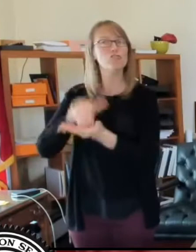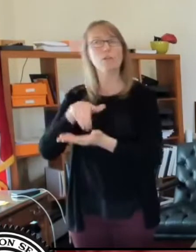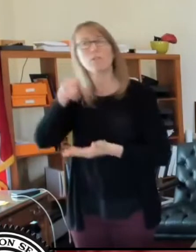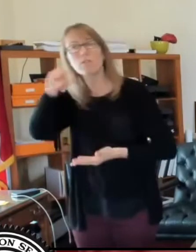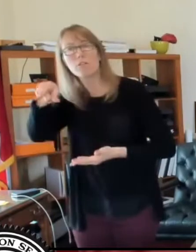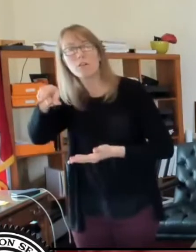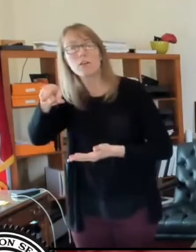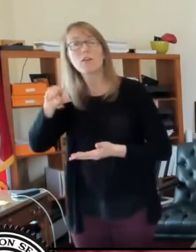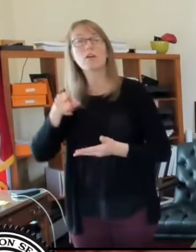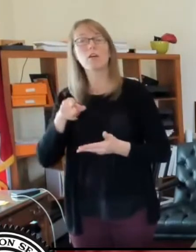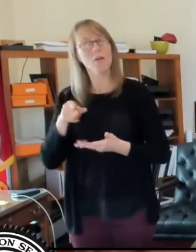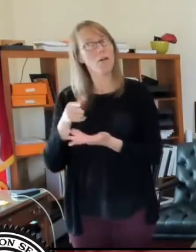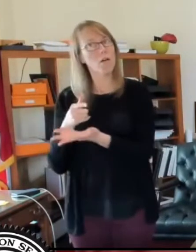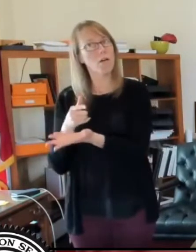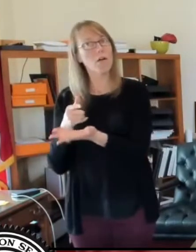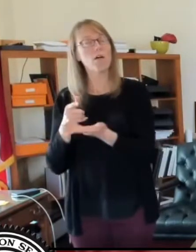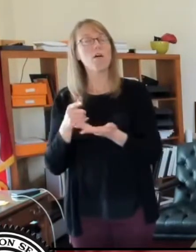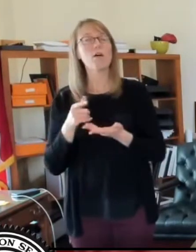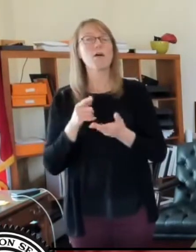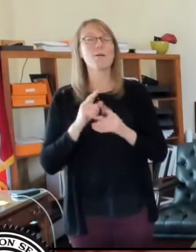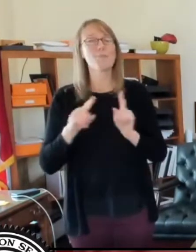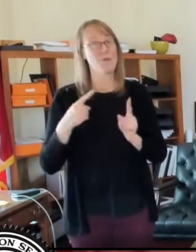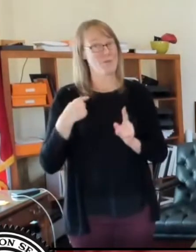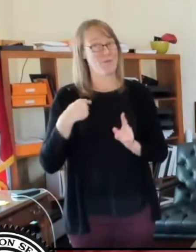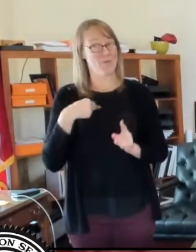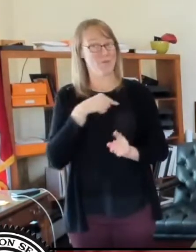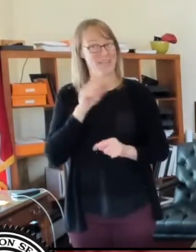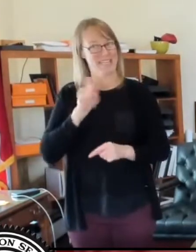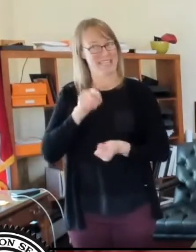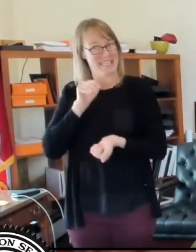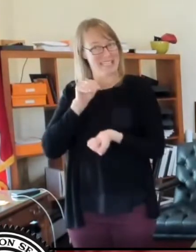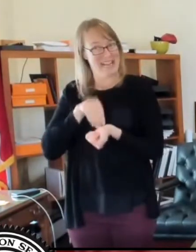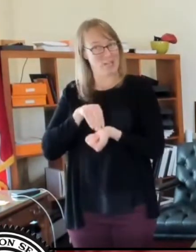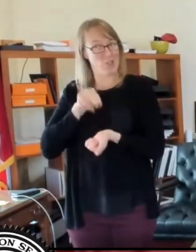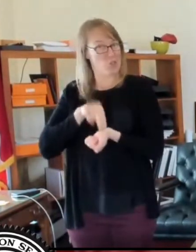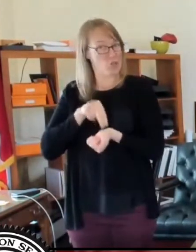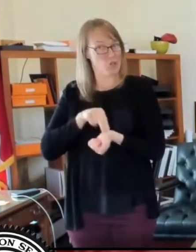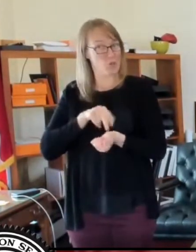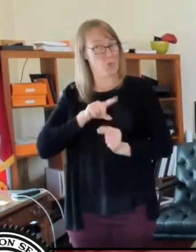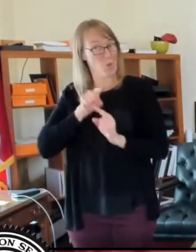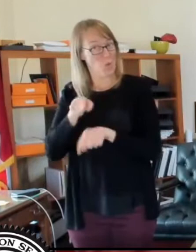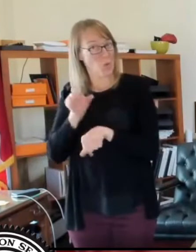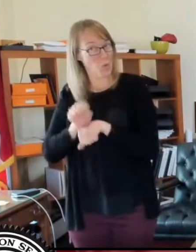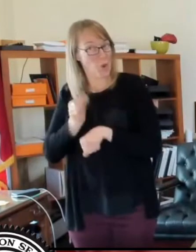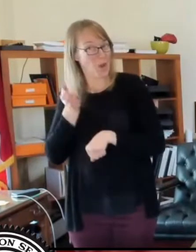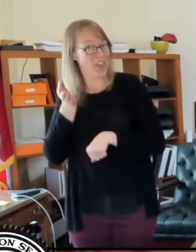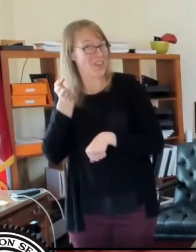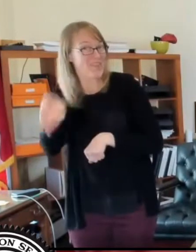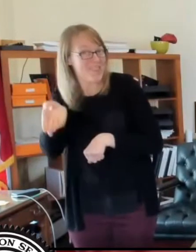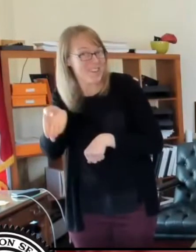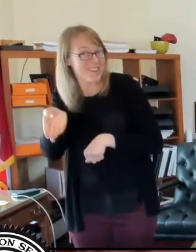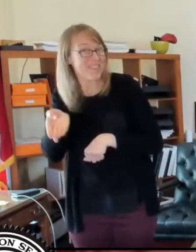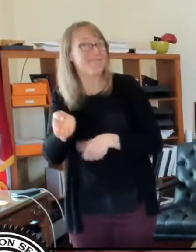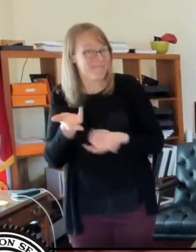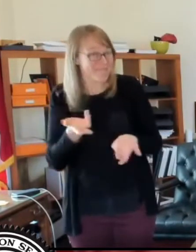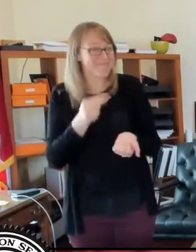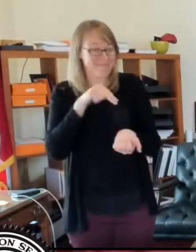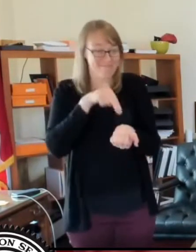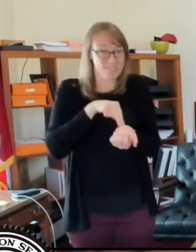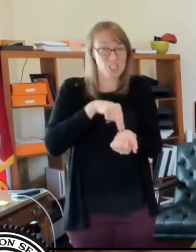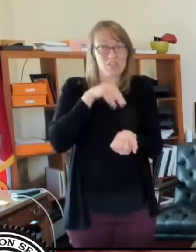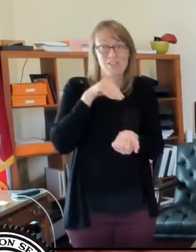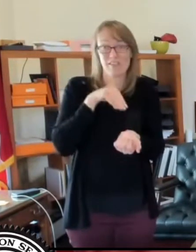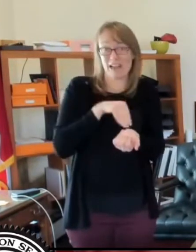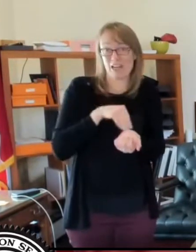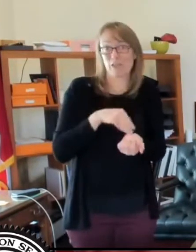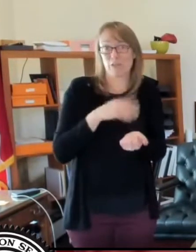where the shortage is right now. Speaking of other towns and other areas, a few folks wrote in asking if you could thank or